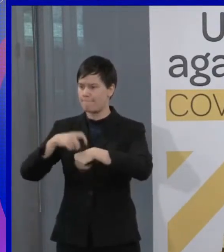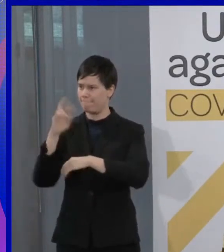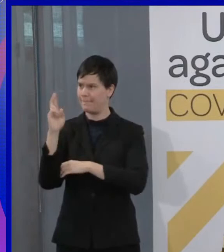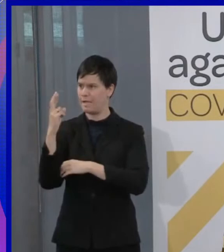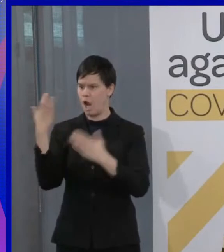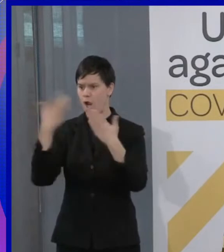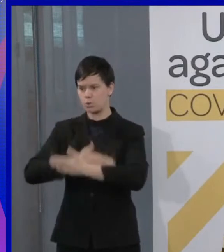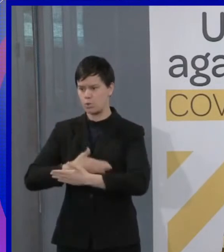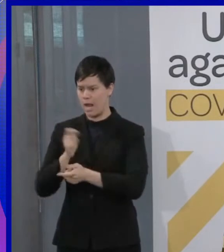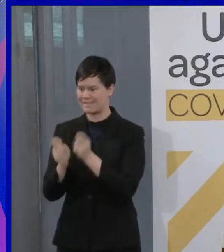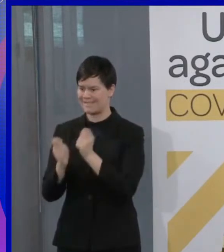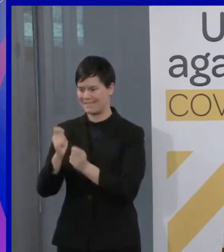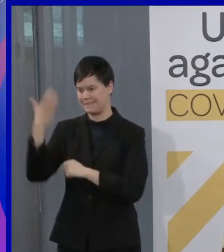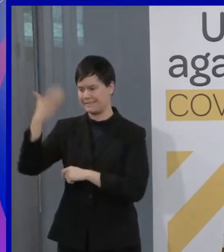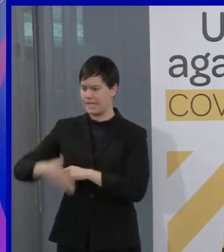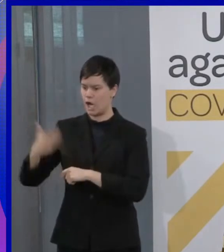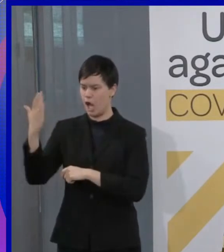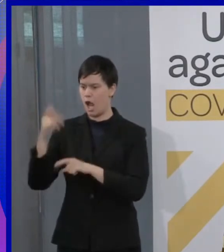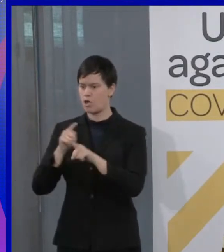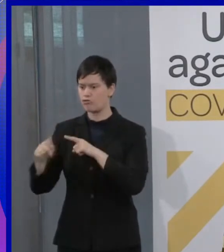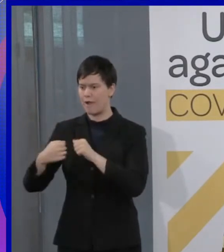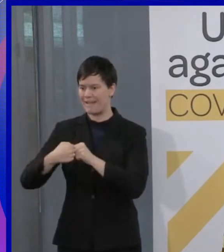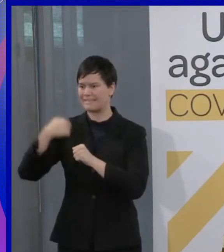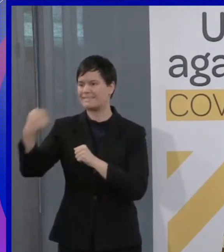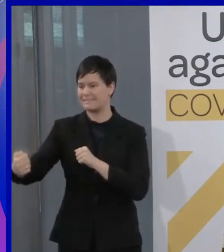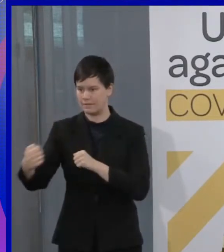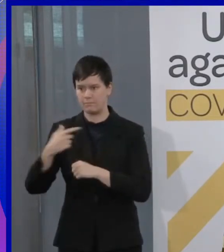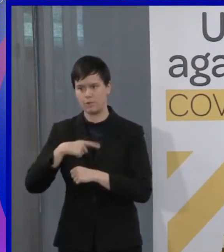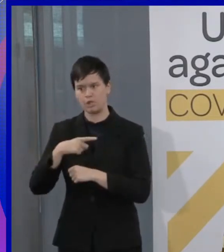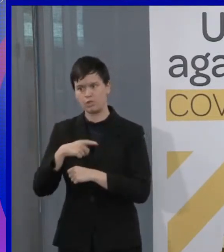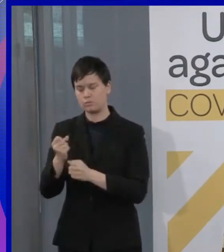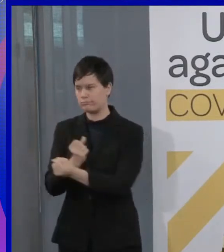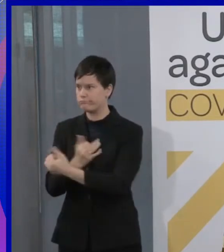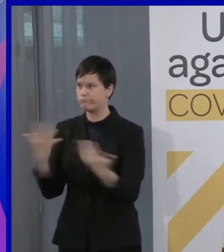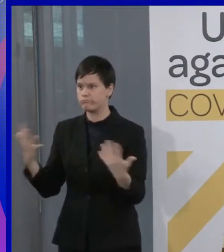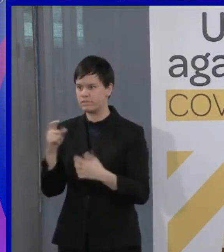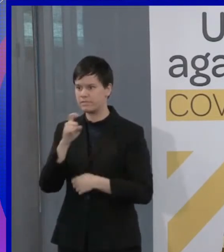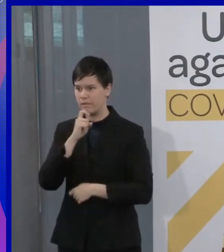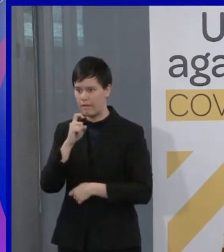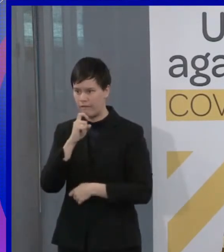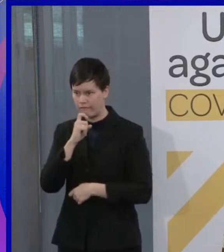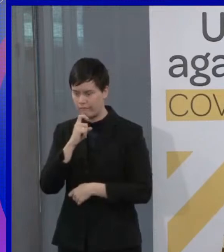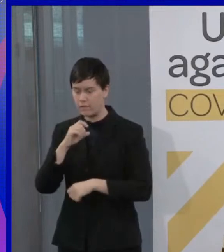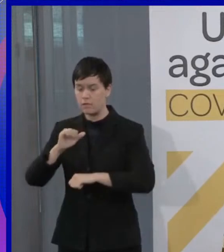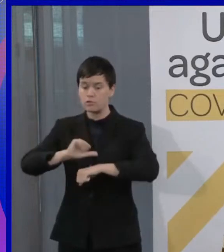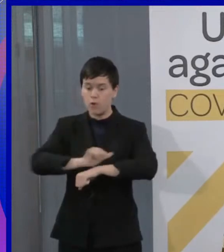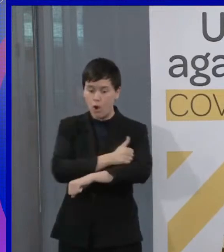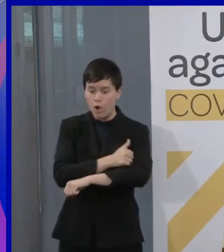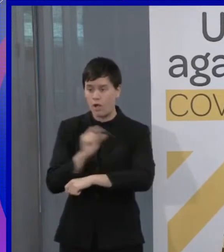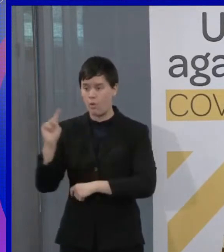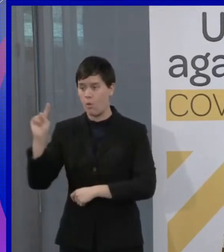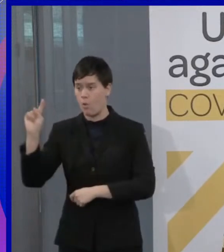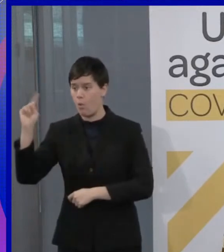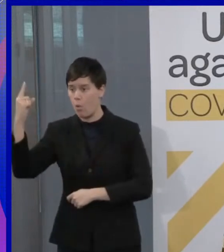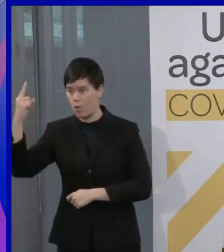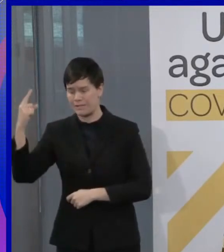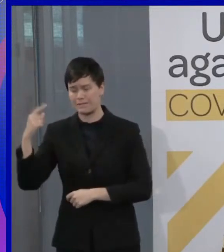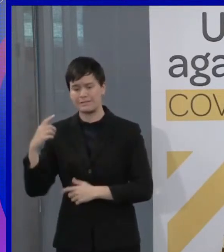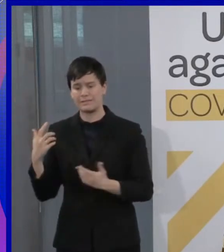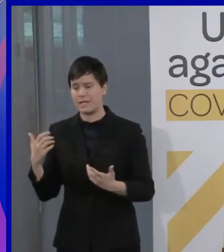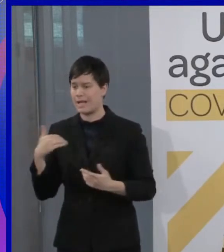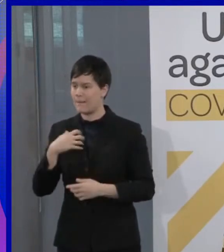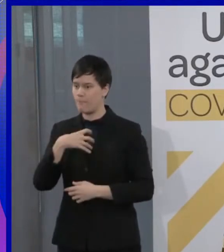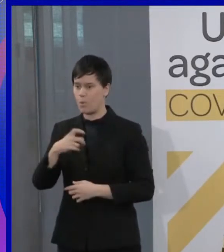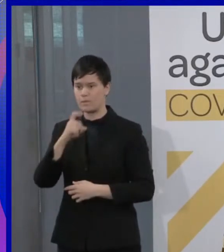that needed to be tested, and we've been working really well with the DHB and the ports, both Auckland and Tauranga, to get more testing capacity